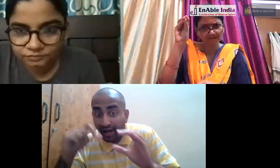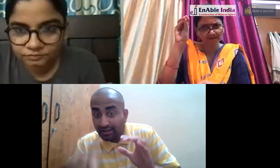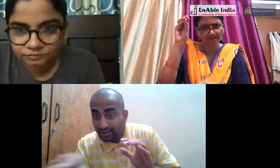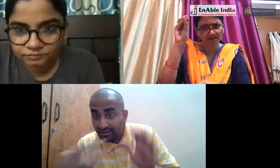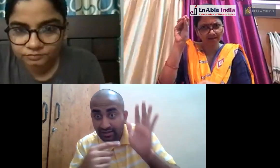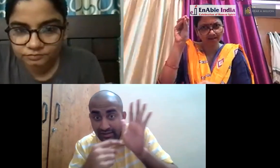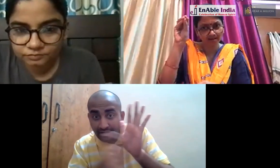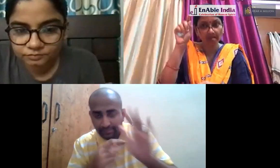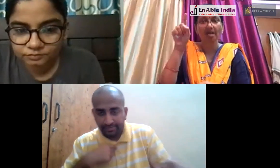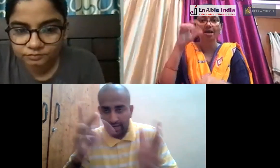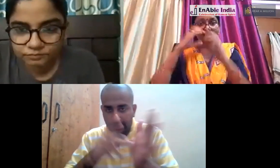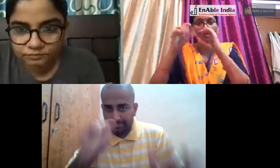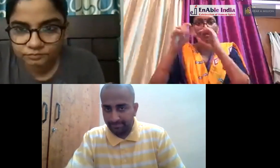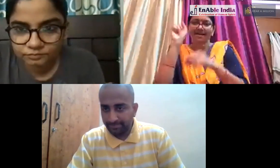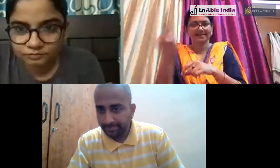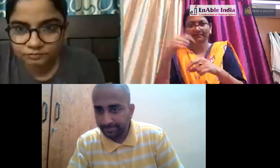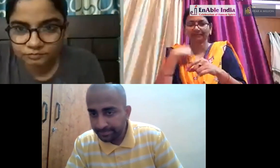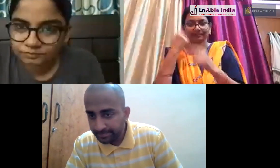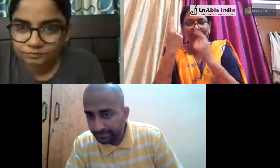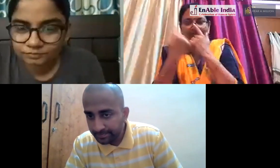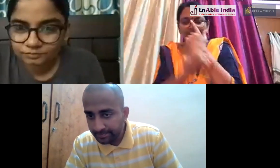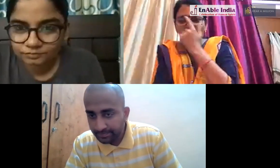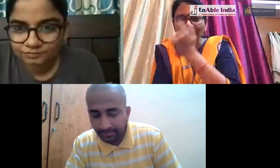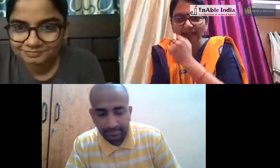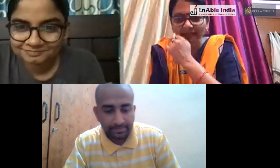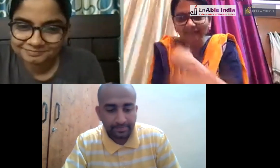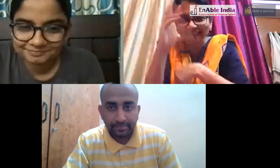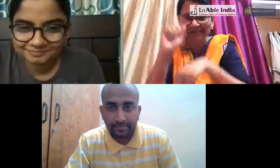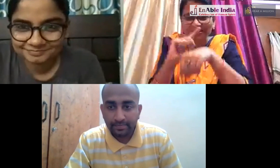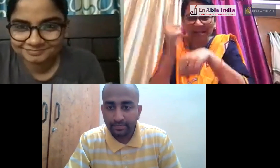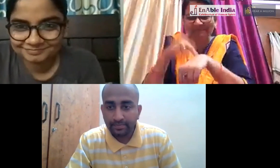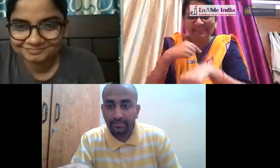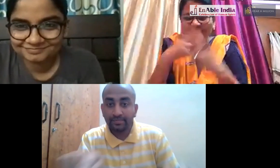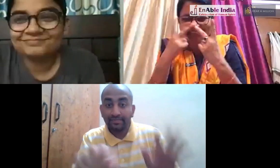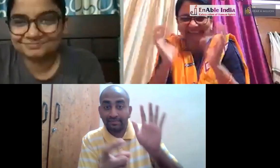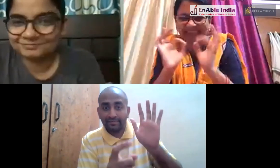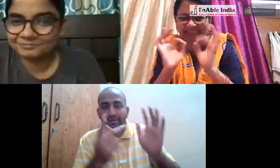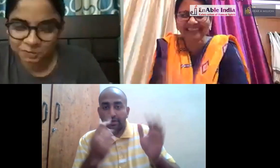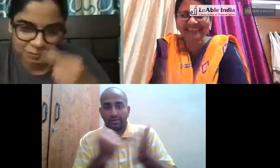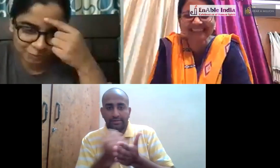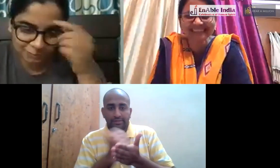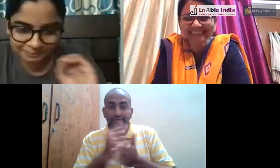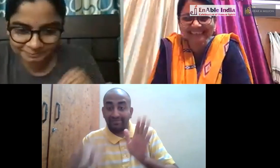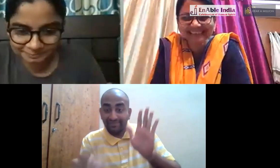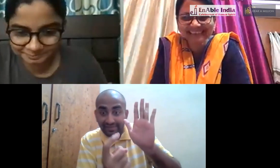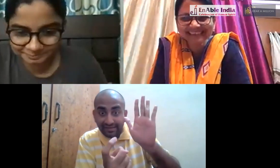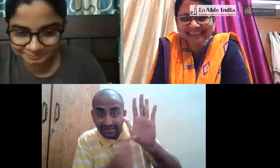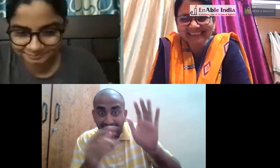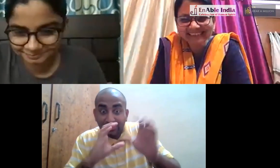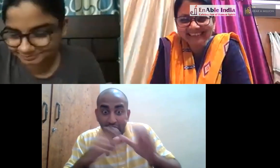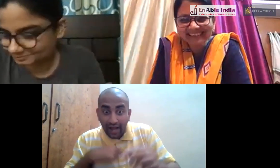So she's asking whether I need to put my contact detail also. Gautam is saying, let me show you. She's